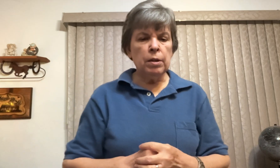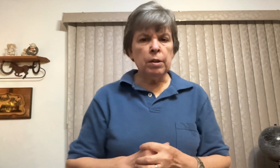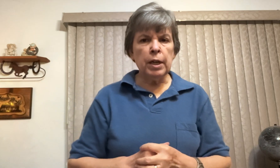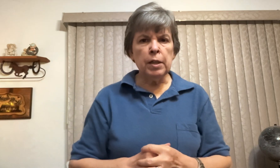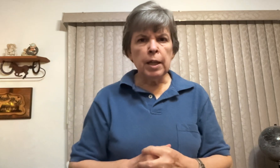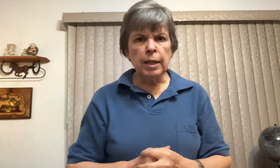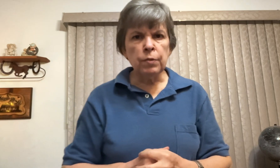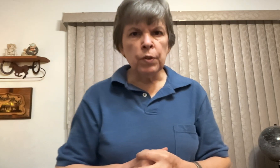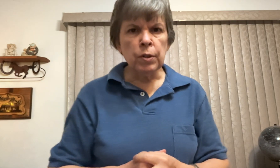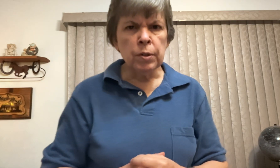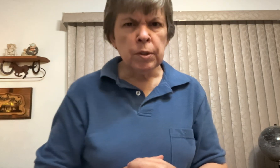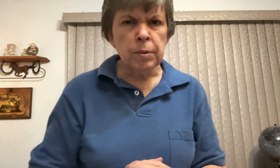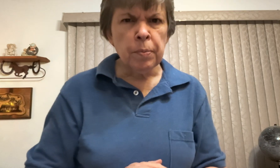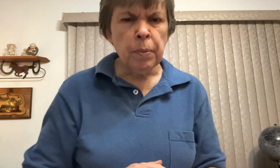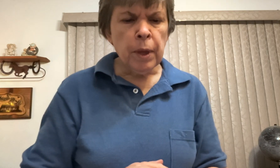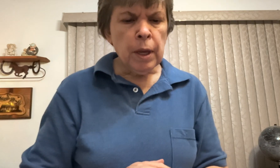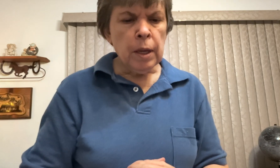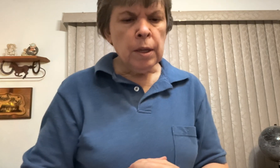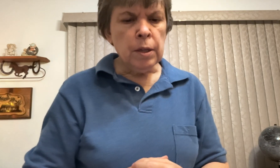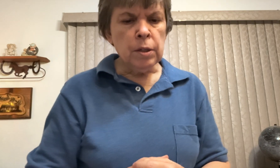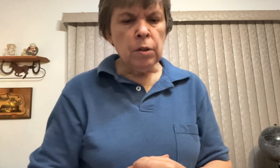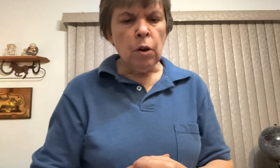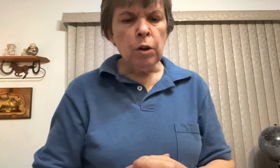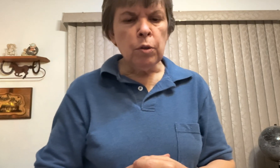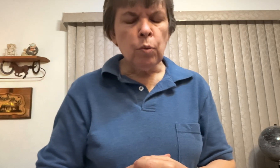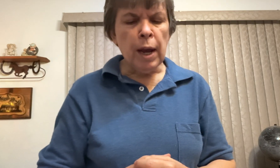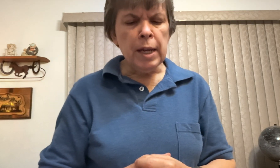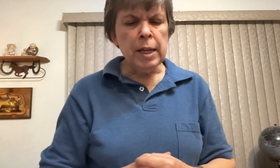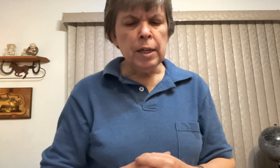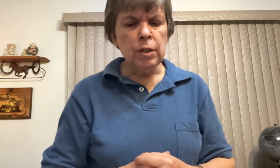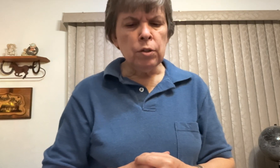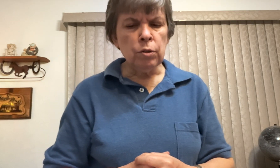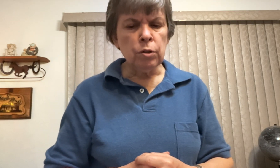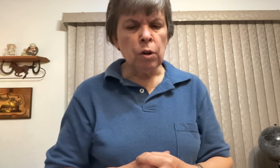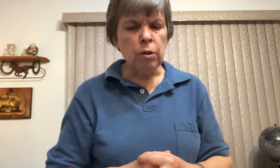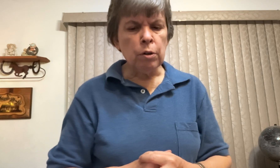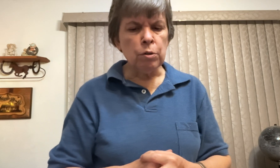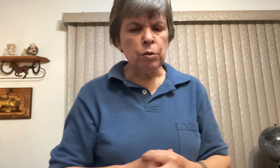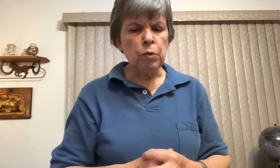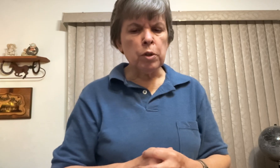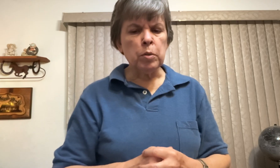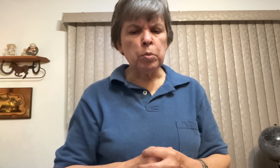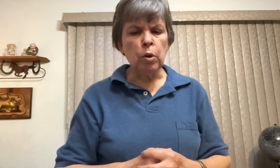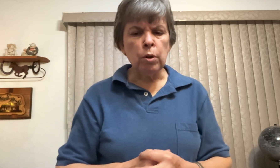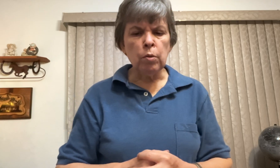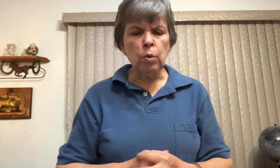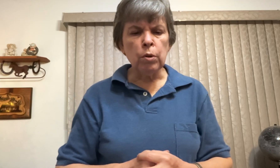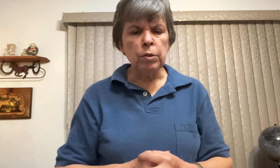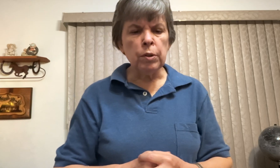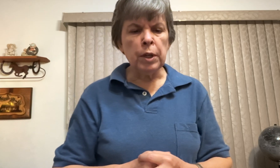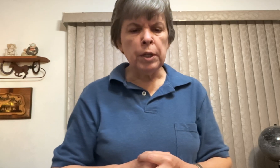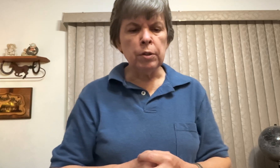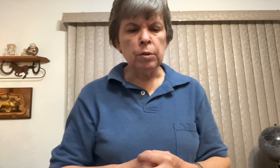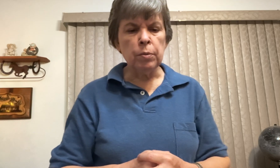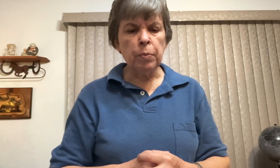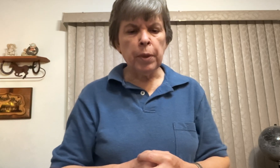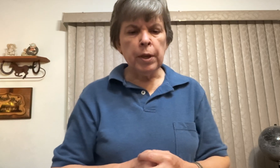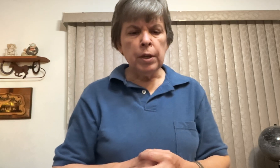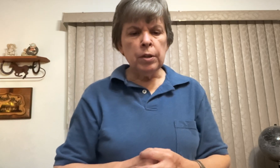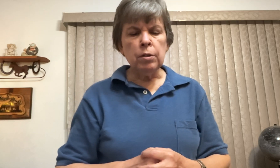Okay, the last verse is, are you waiting in your sorrows for this broken world to heal? So